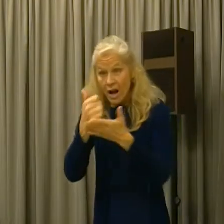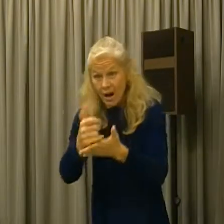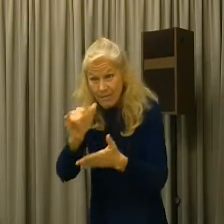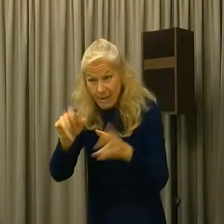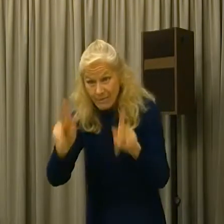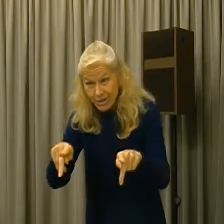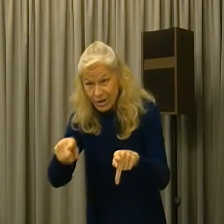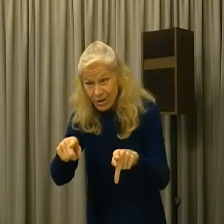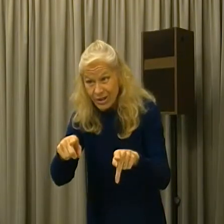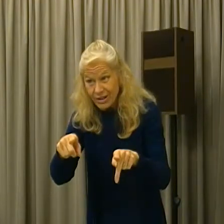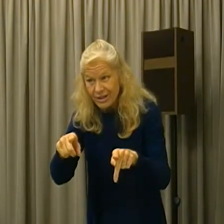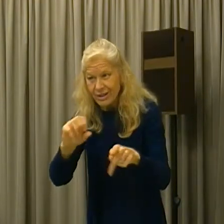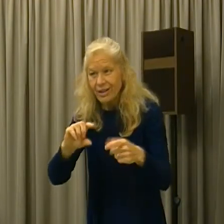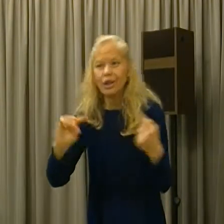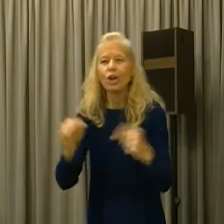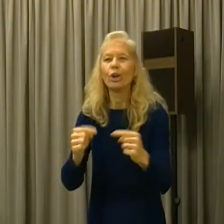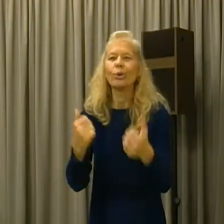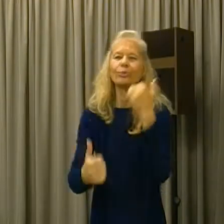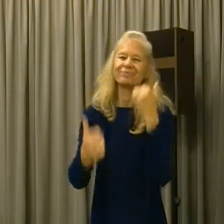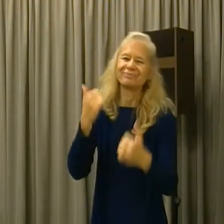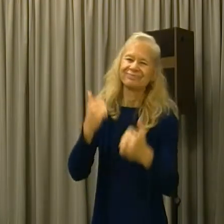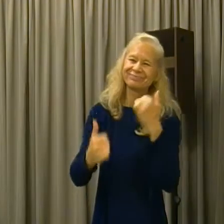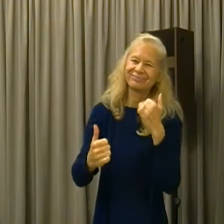to those that I'm speaking to or dealing with?